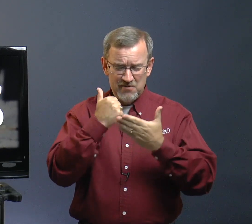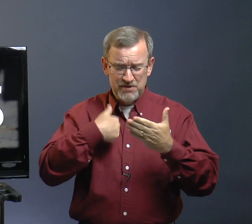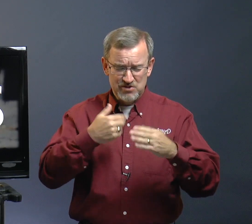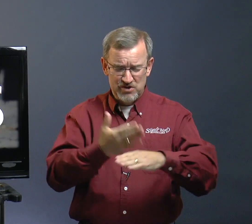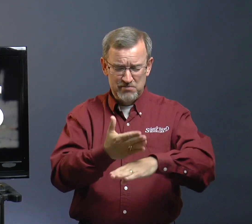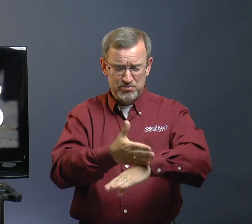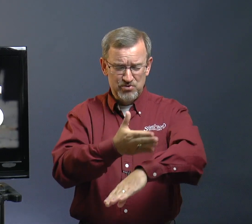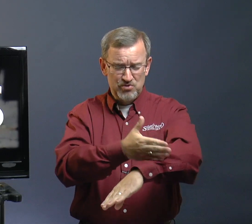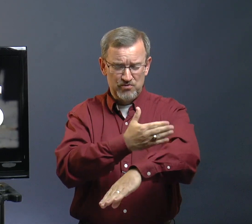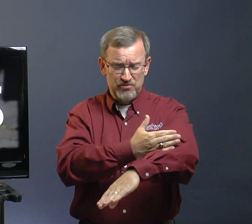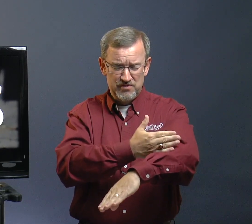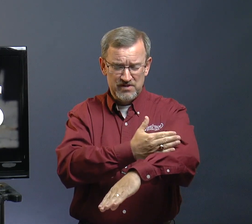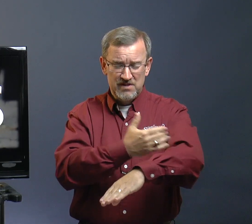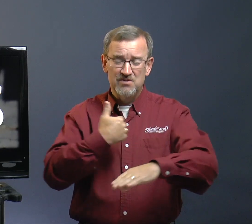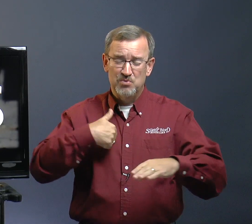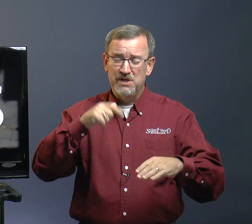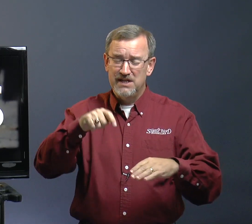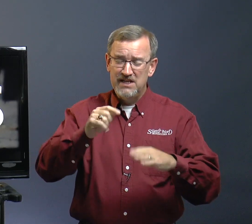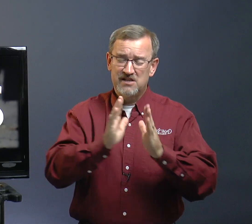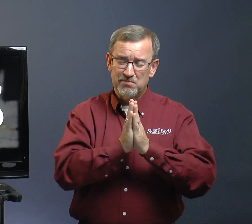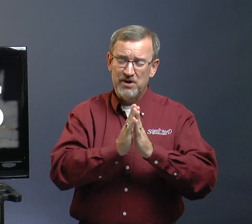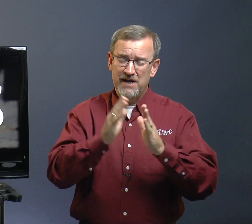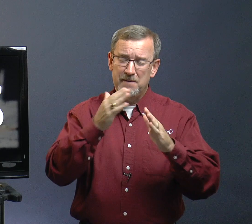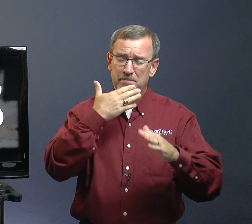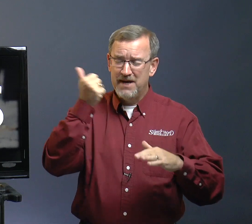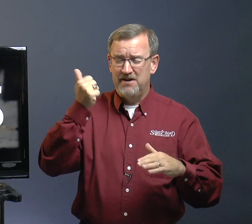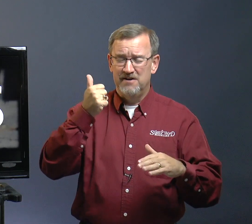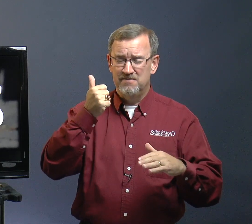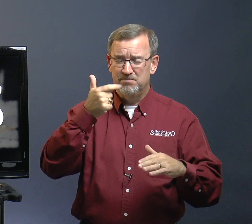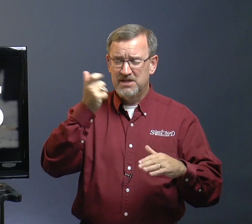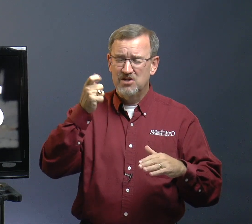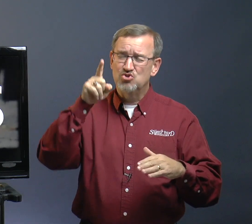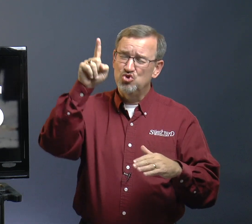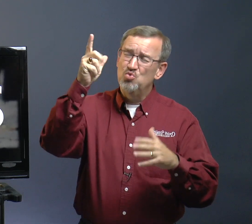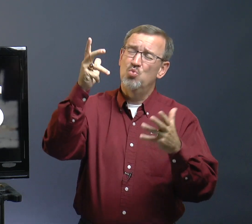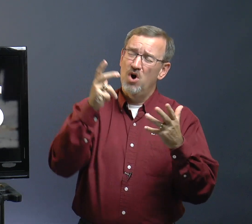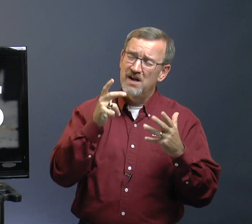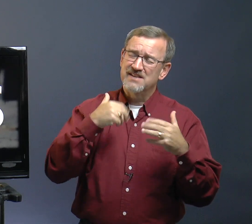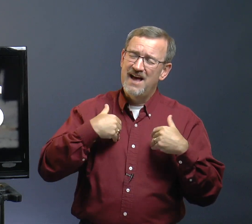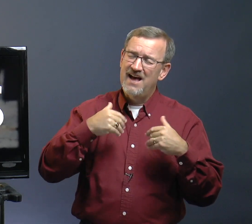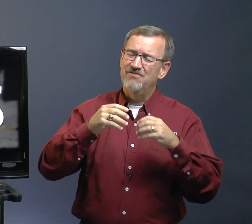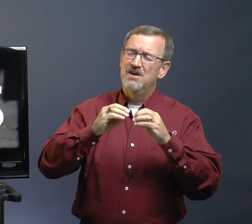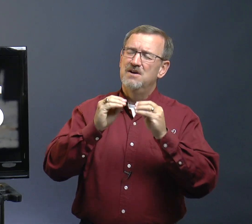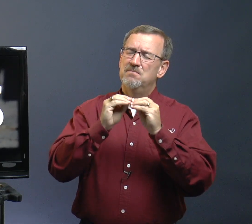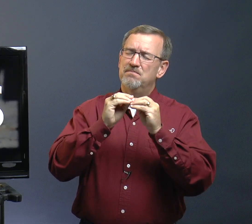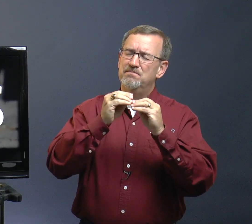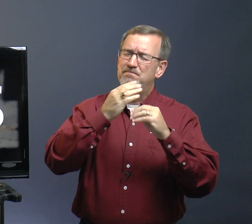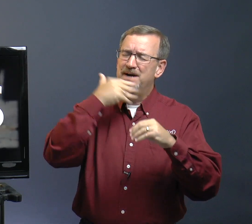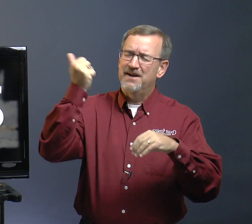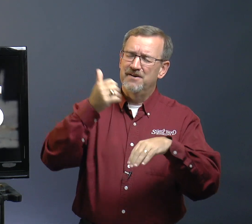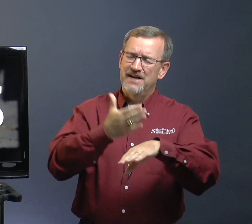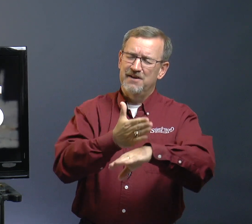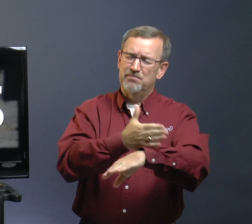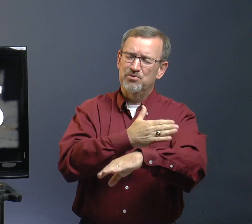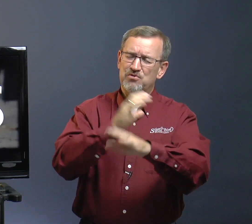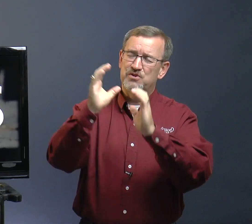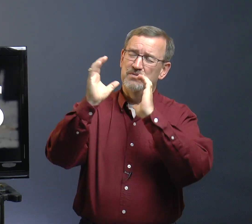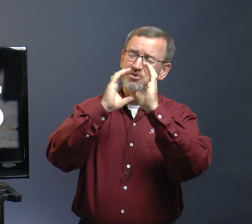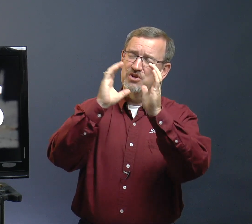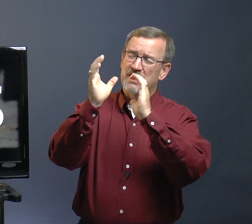us to improve. We need to pray better because you want to have better and improve